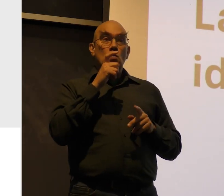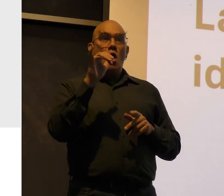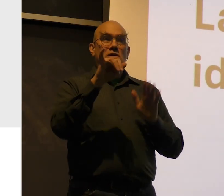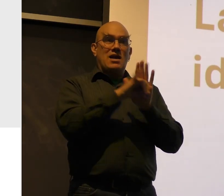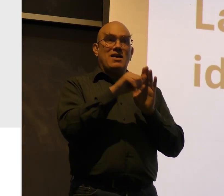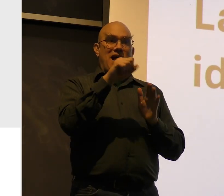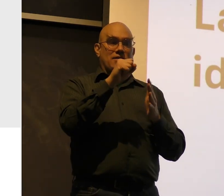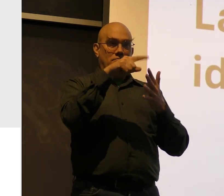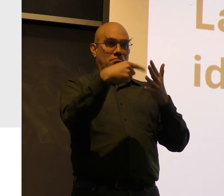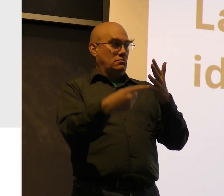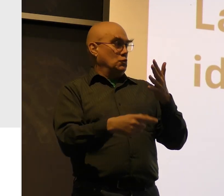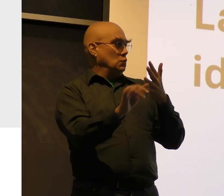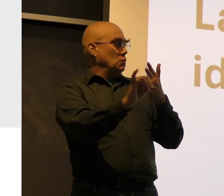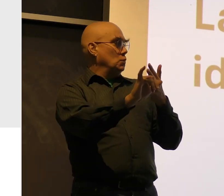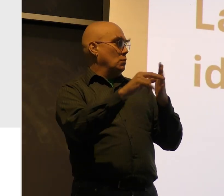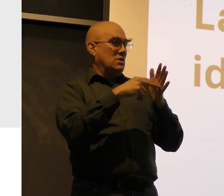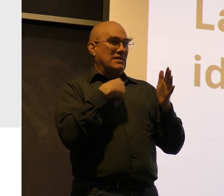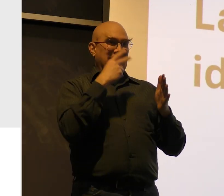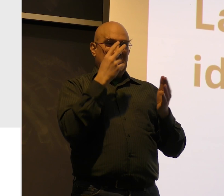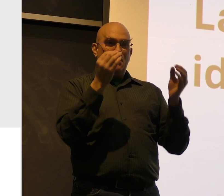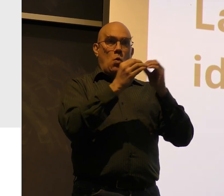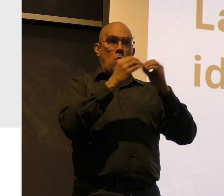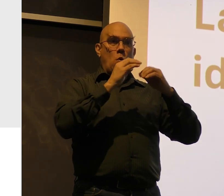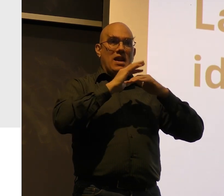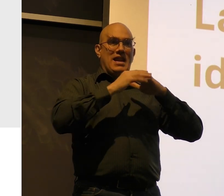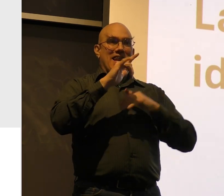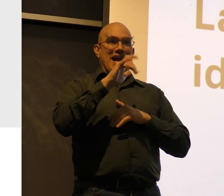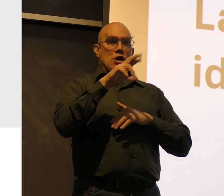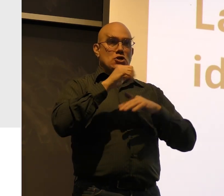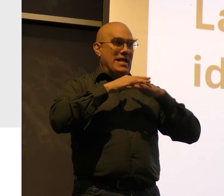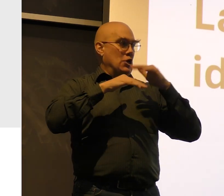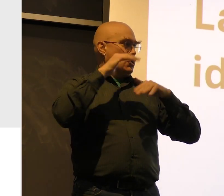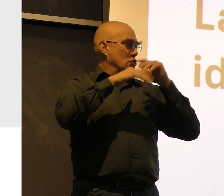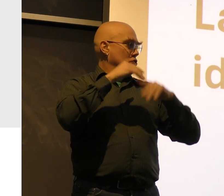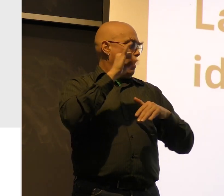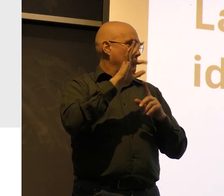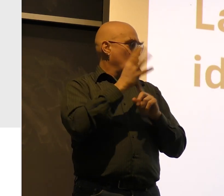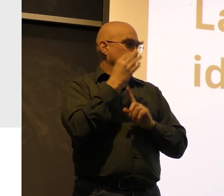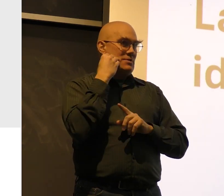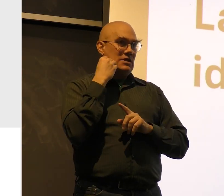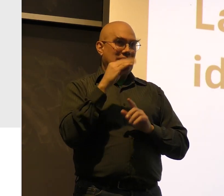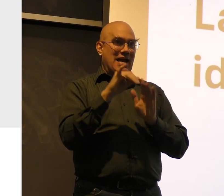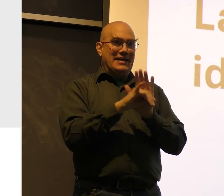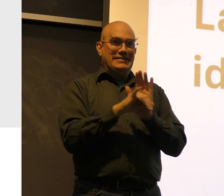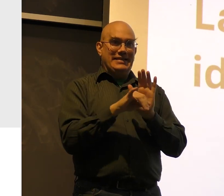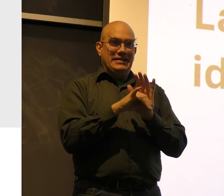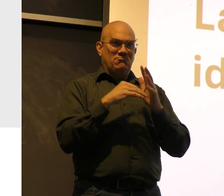We have deaf people who also identify in many different ways as well. It is layered, multi-layered, cultural